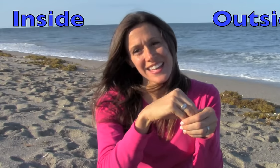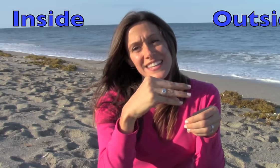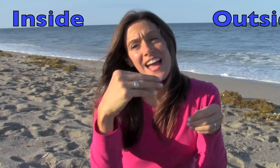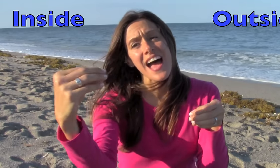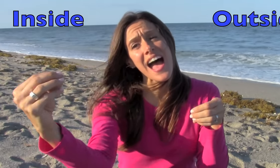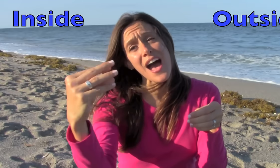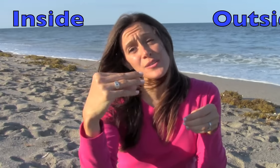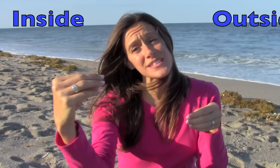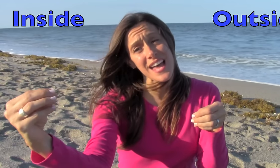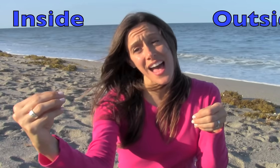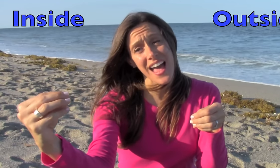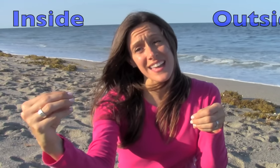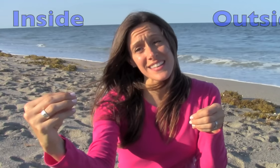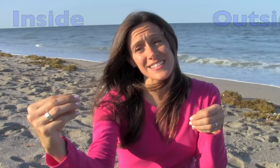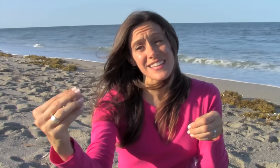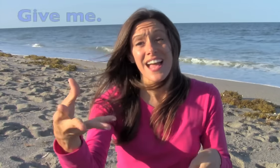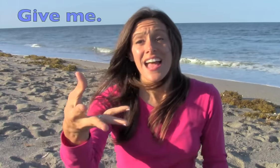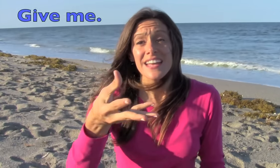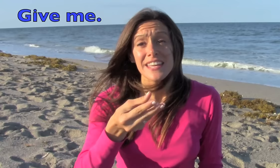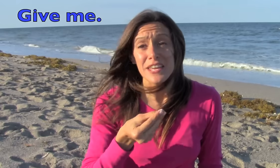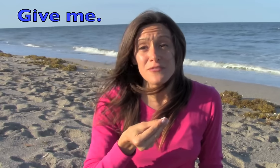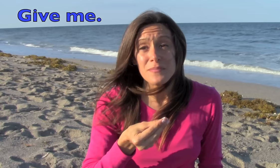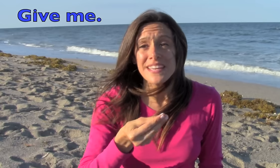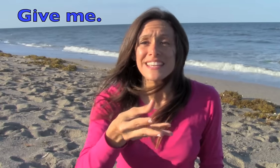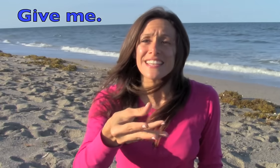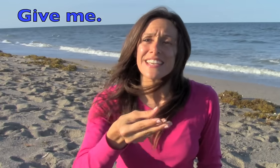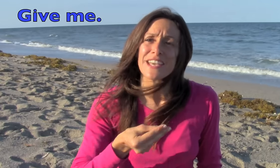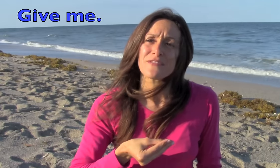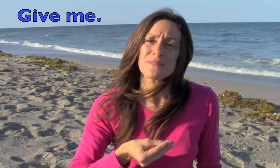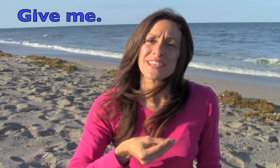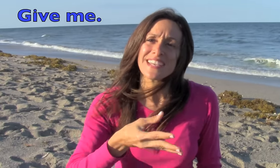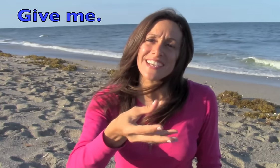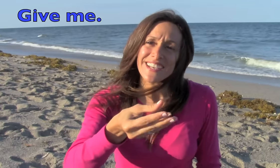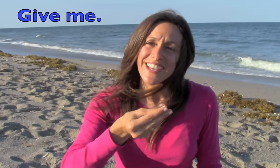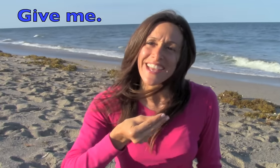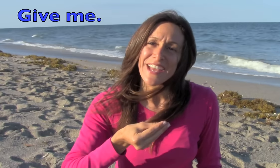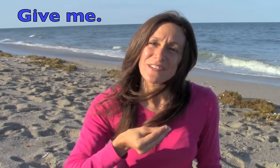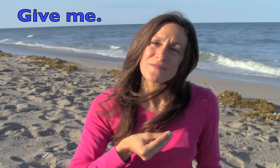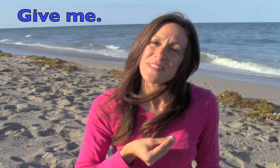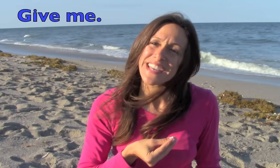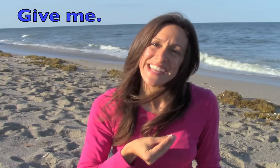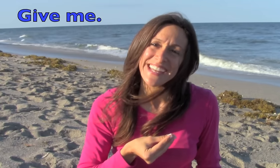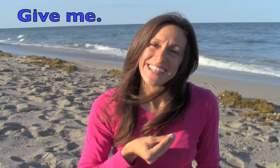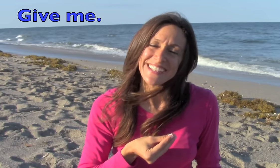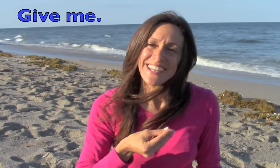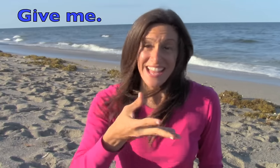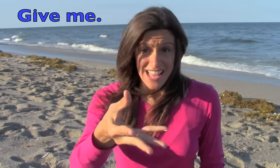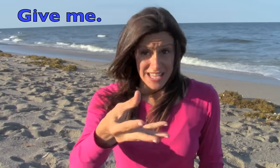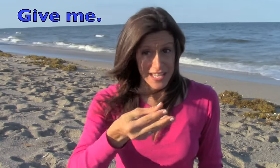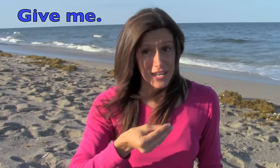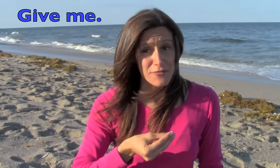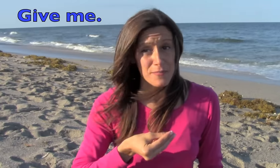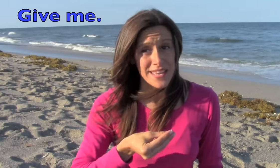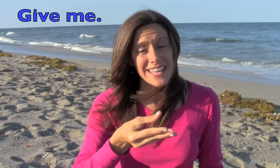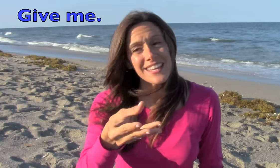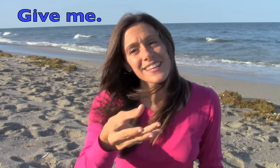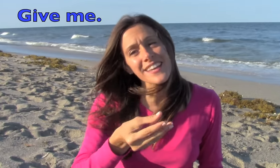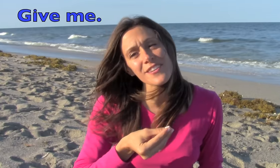Inside, outside. Give me, give me. Give me, give